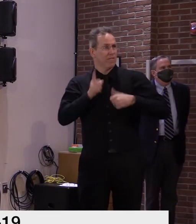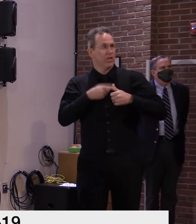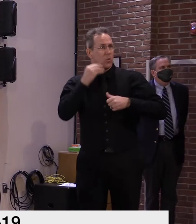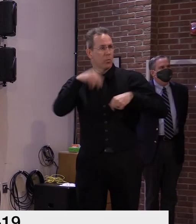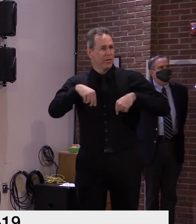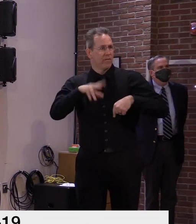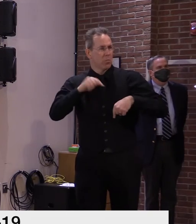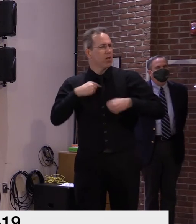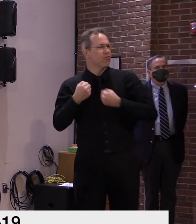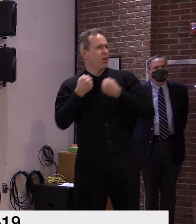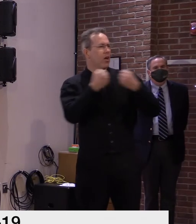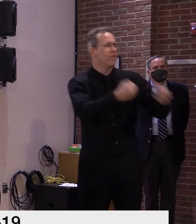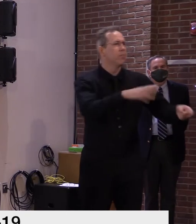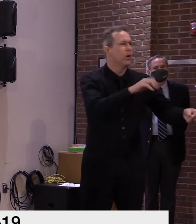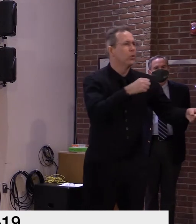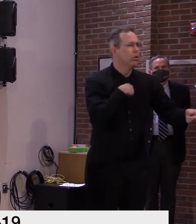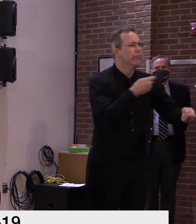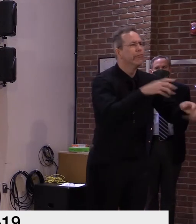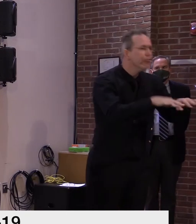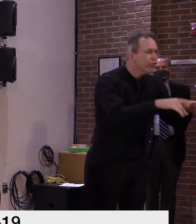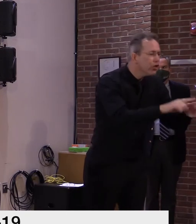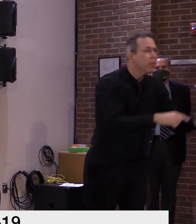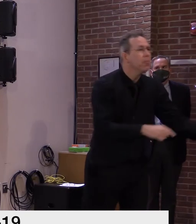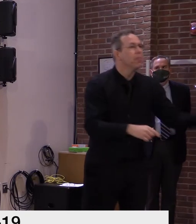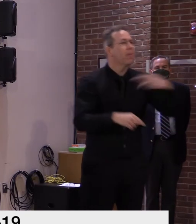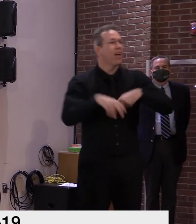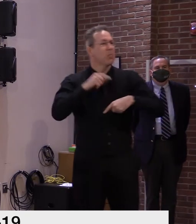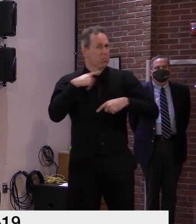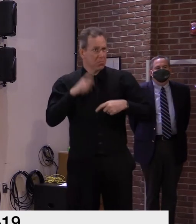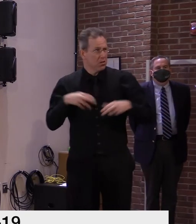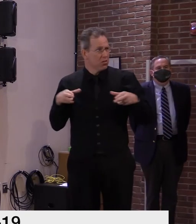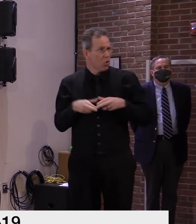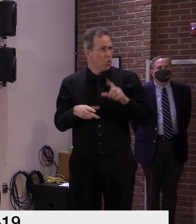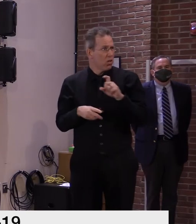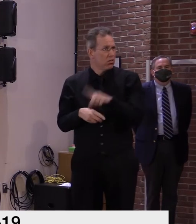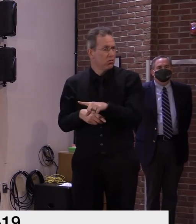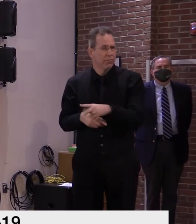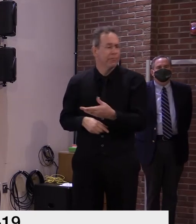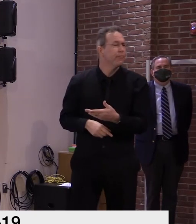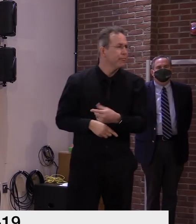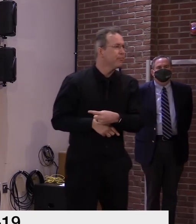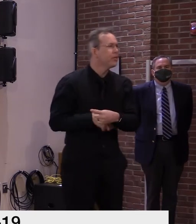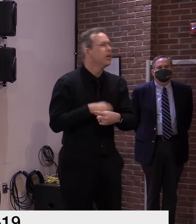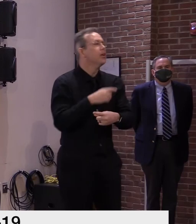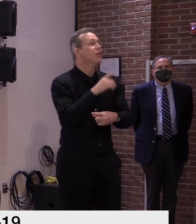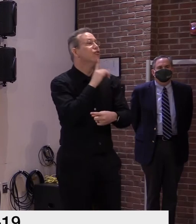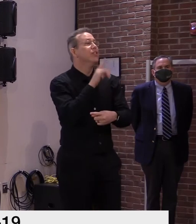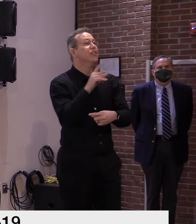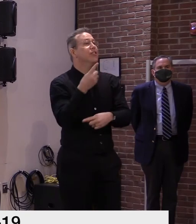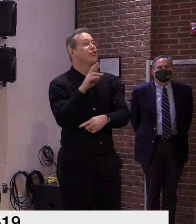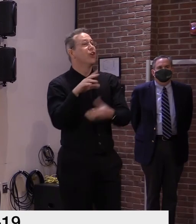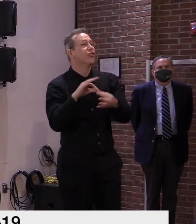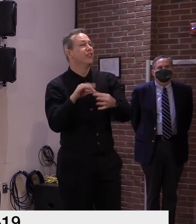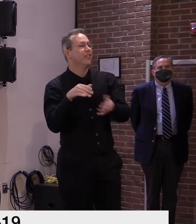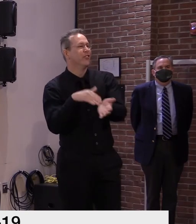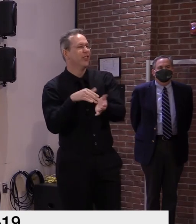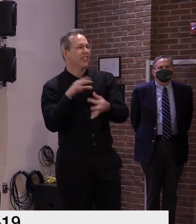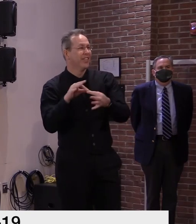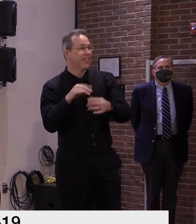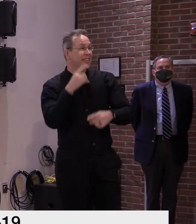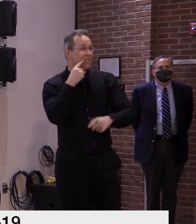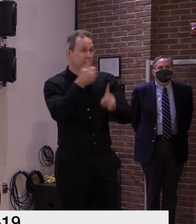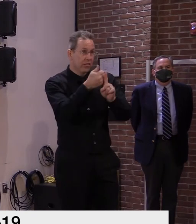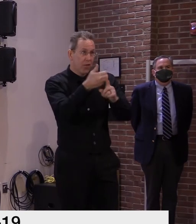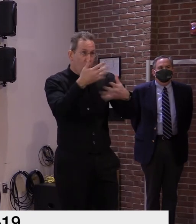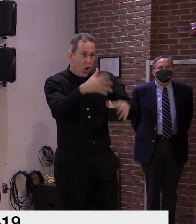Not if they're vaccinated. But if they're unvaccinated, I believe the same travel guidance